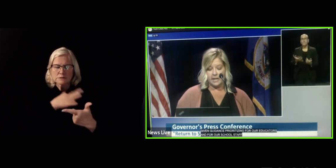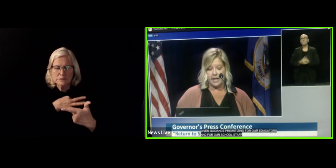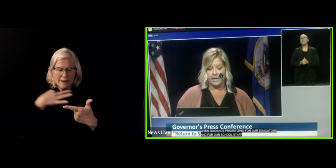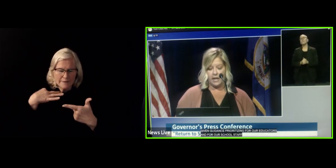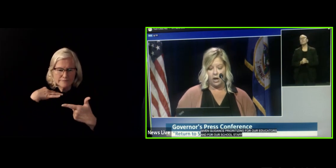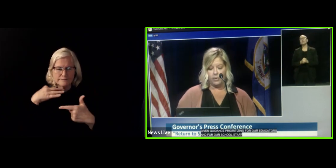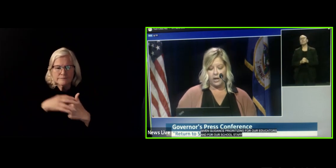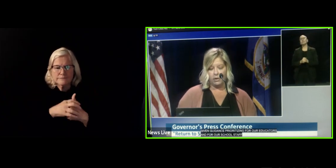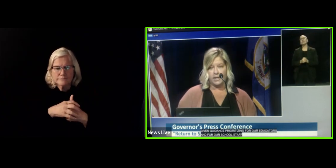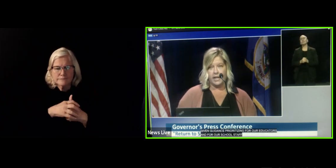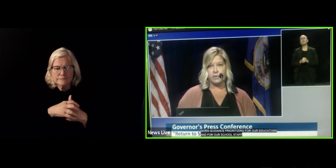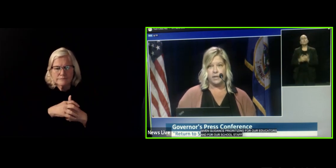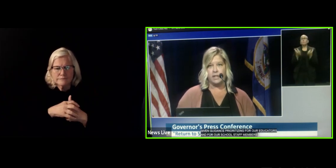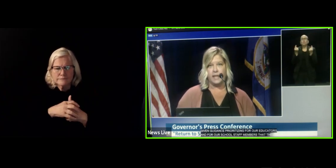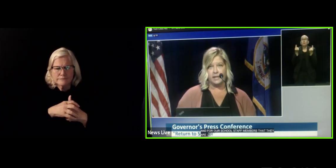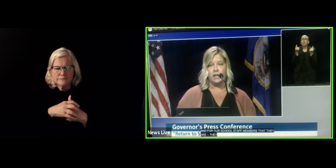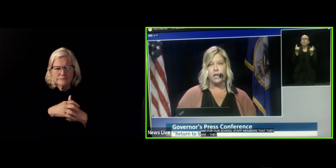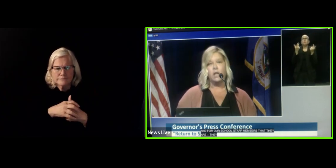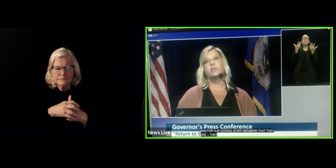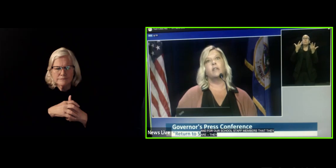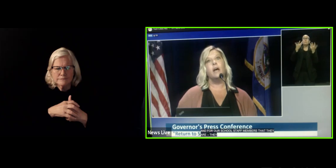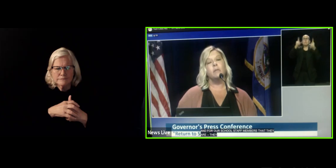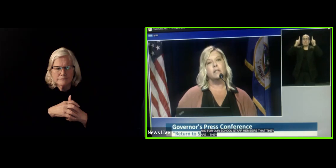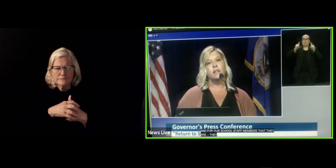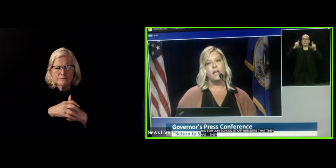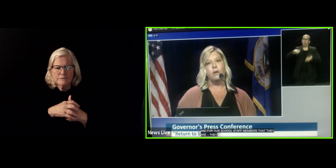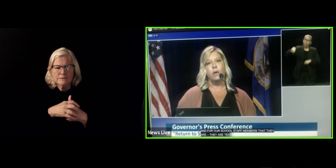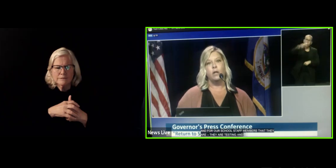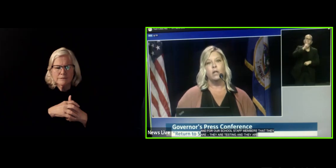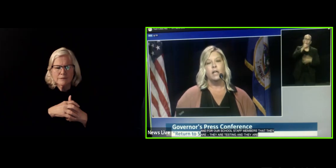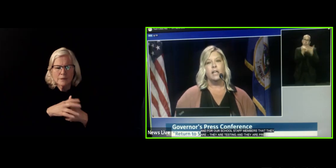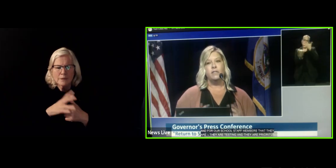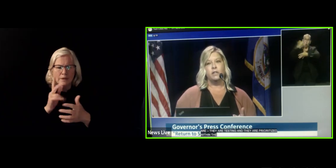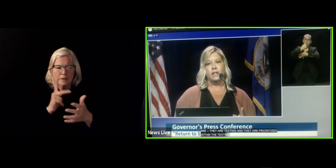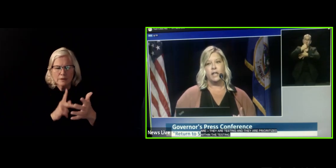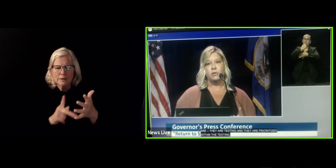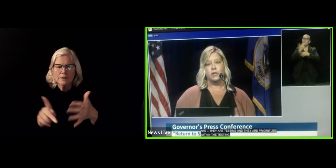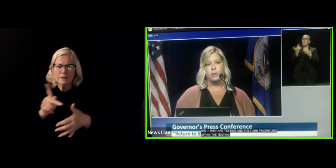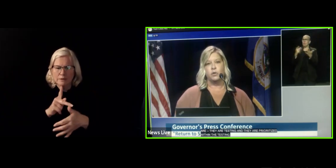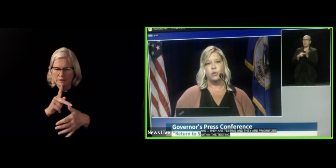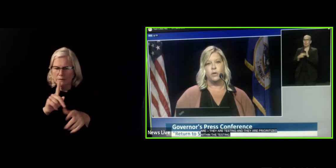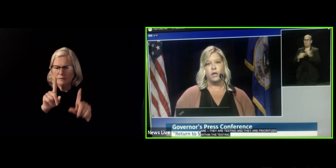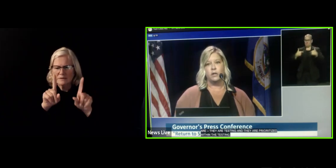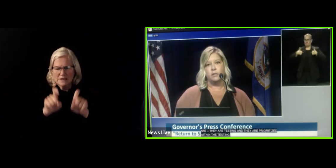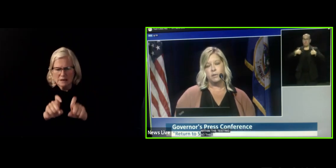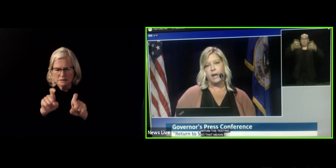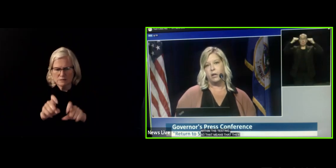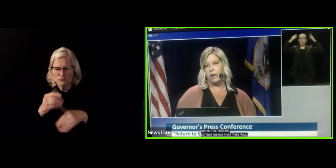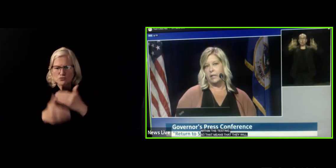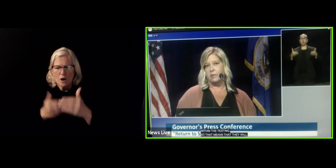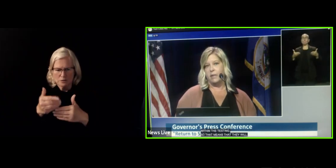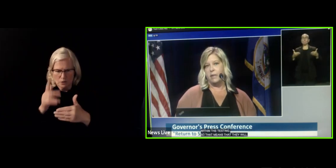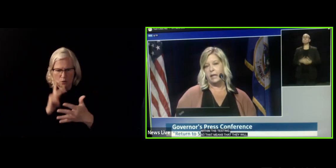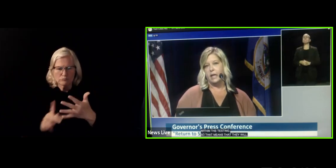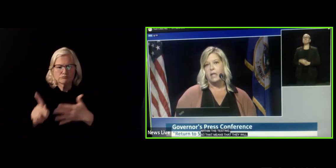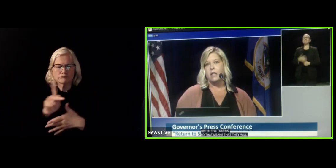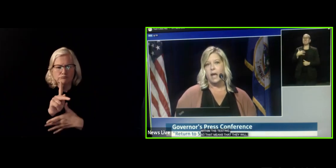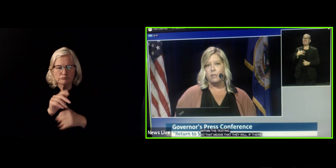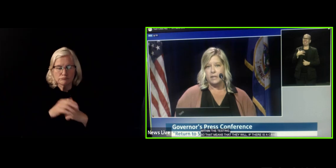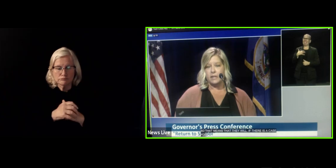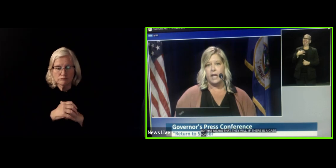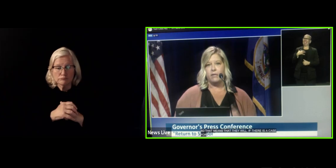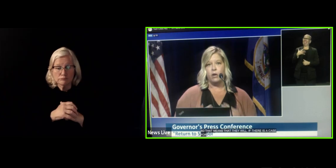testing and they are prioritized within the testing. And so that means that they will, if there is a case for exposure, whether they are symptomatic or asymptomatic,